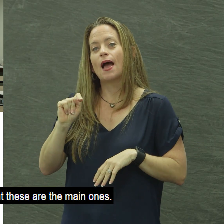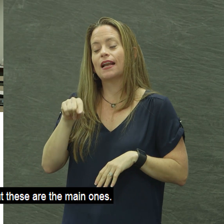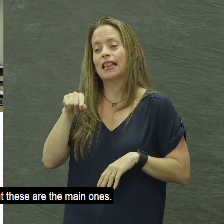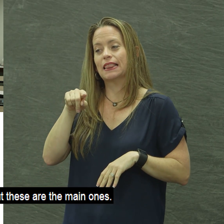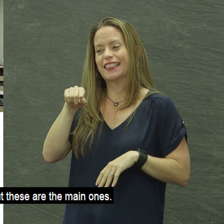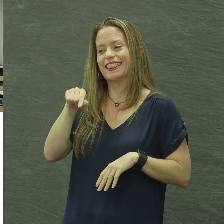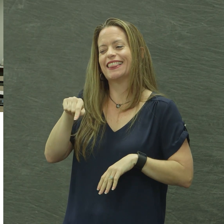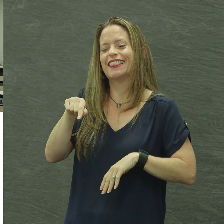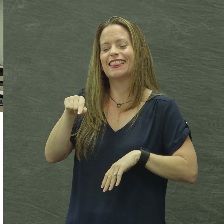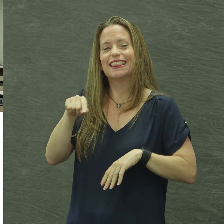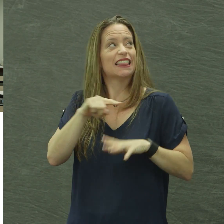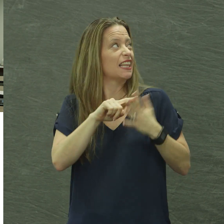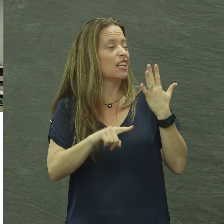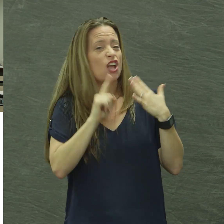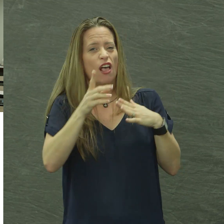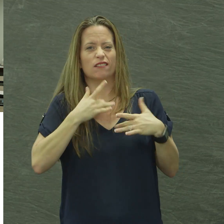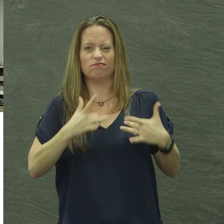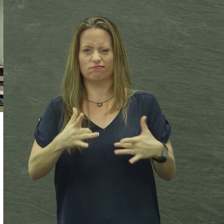main ones.